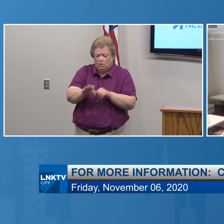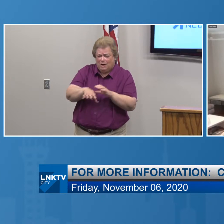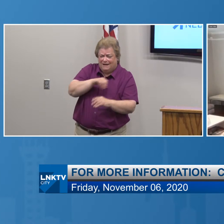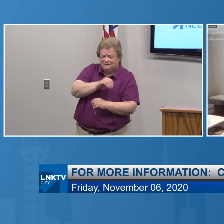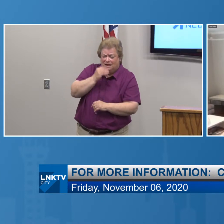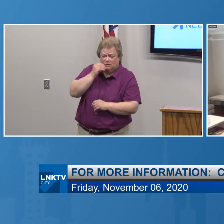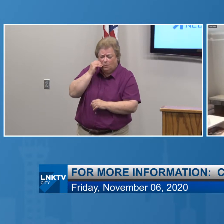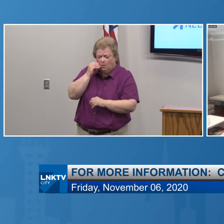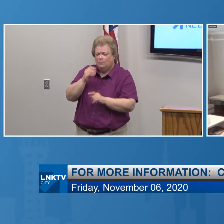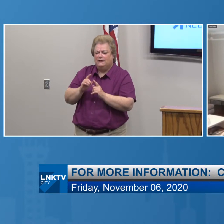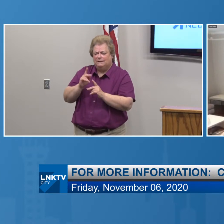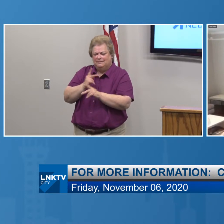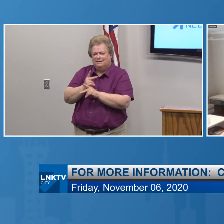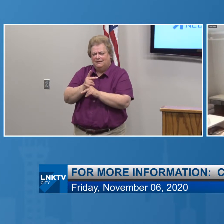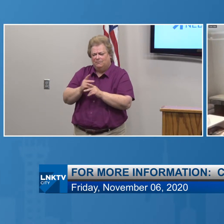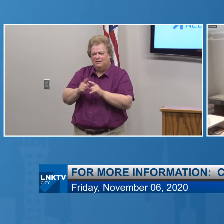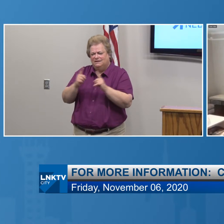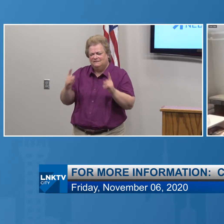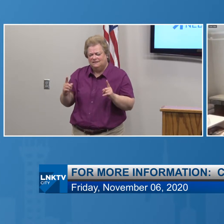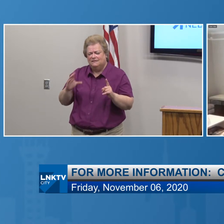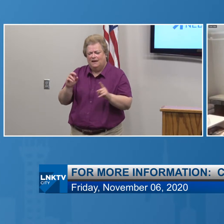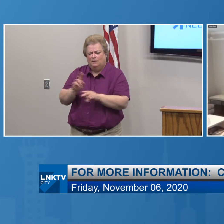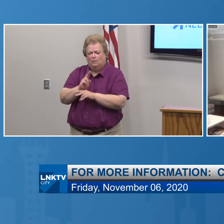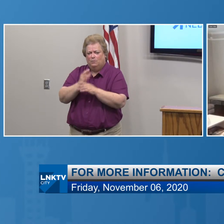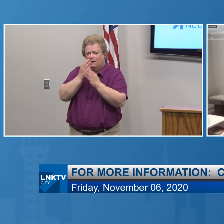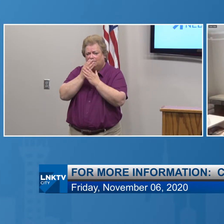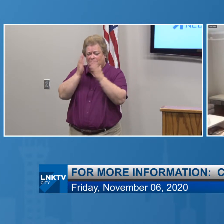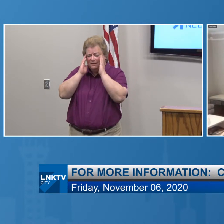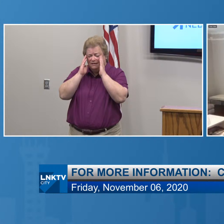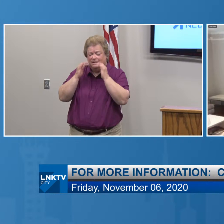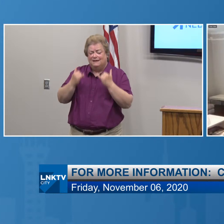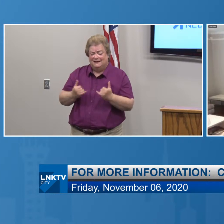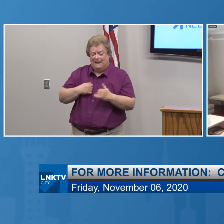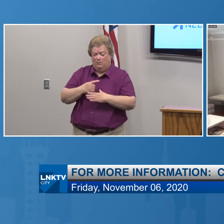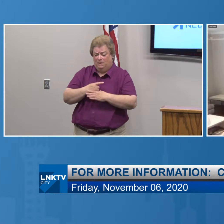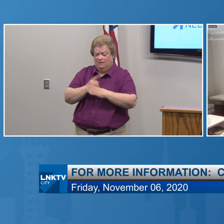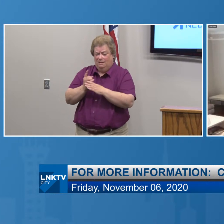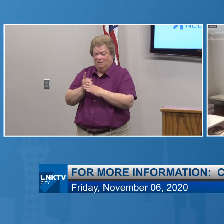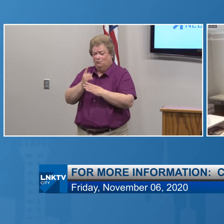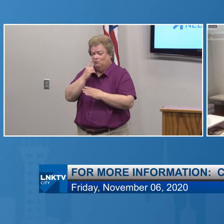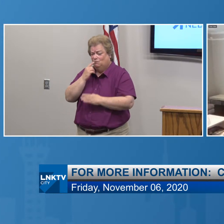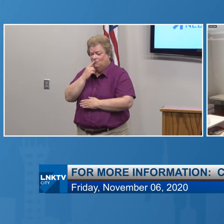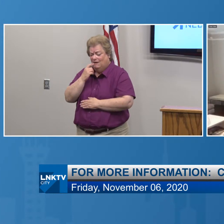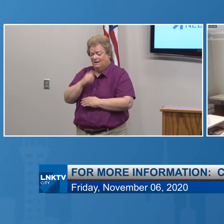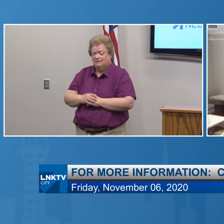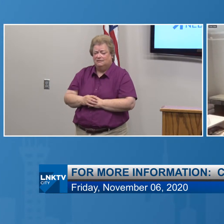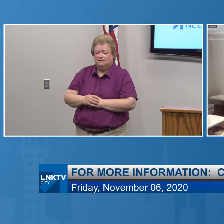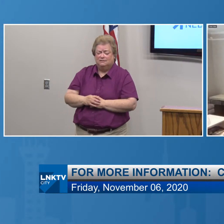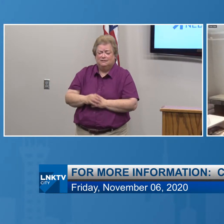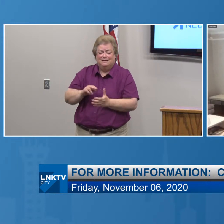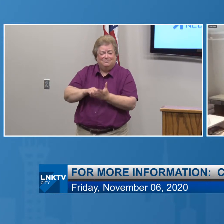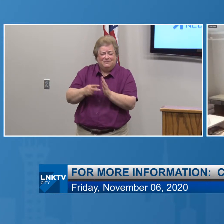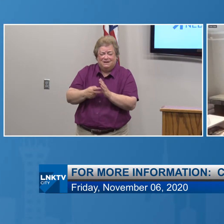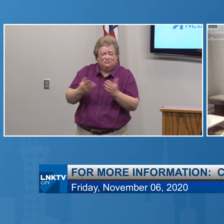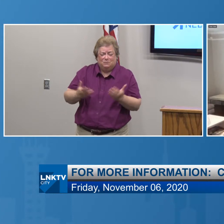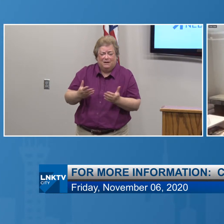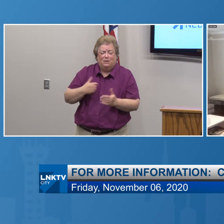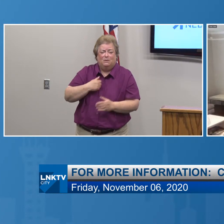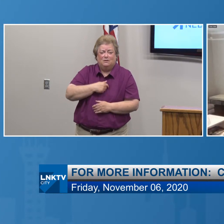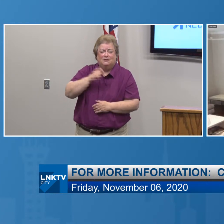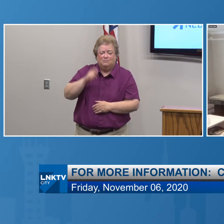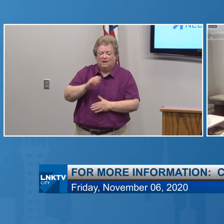mask around other people. What being in red boils down to is that all of us must take decisive action